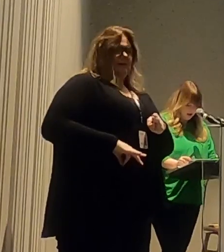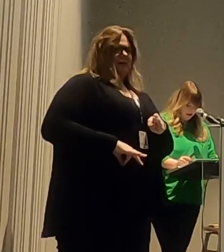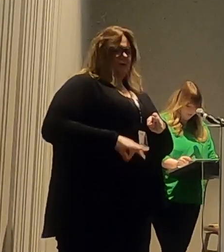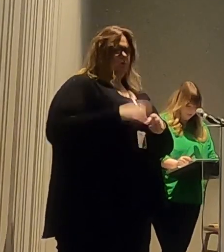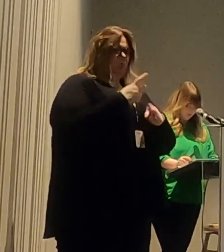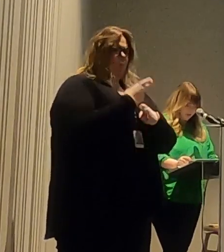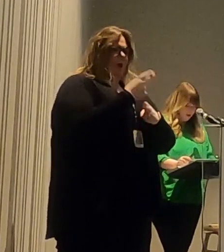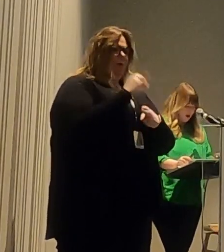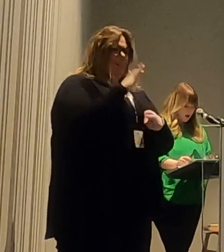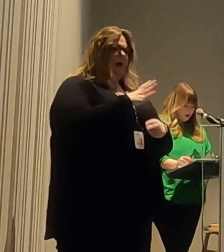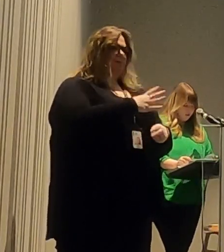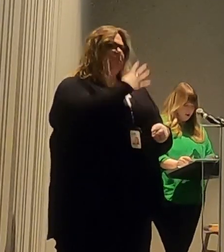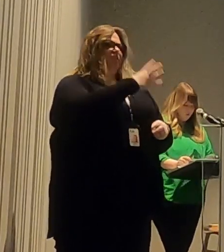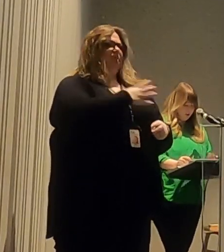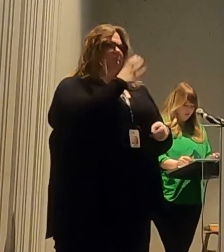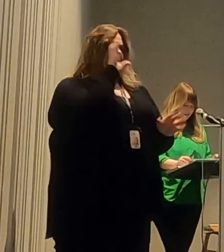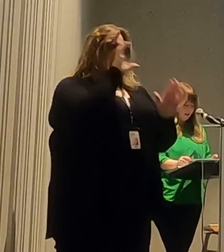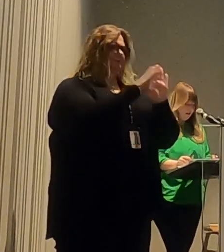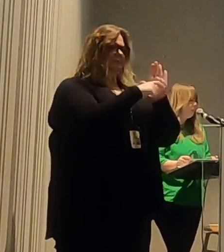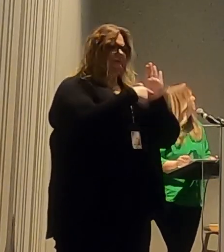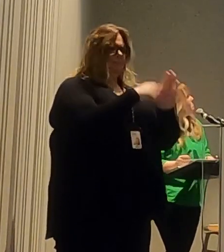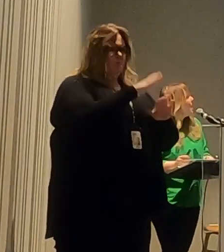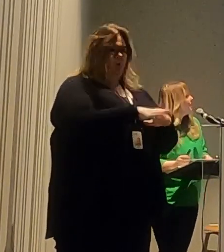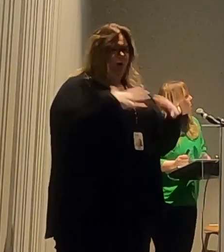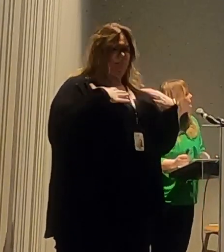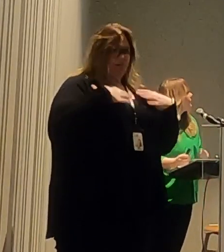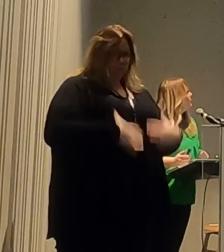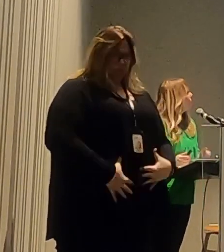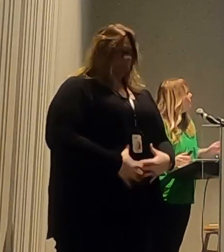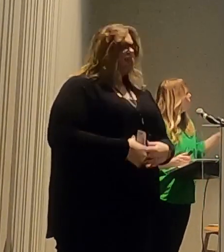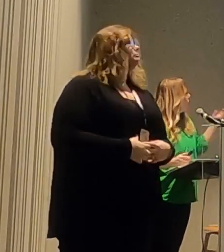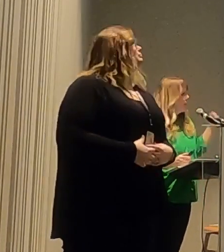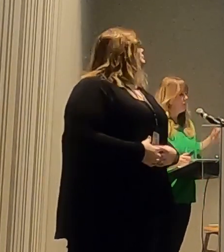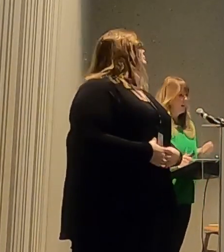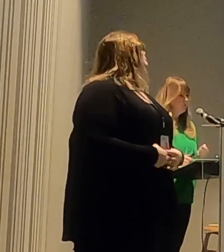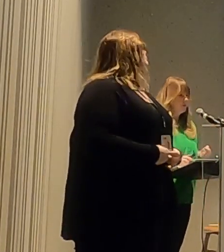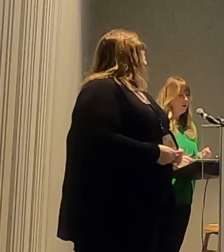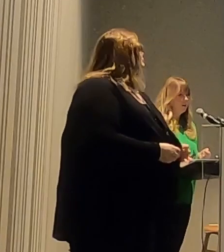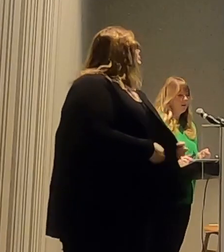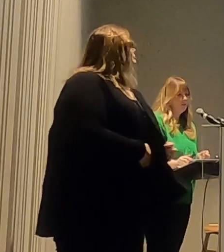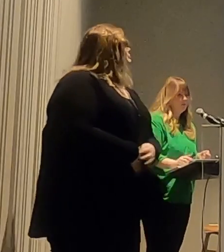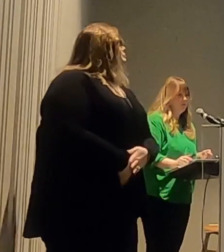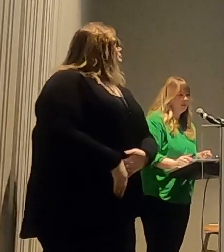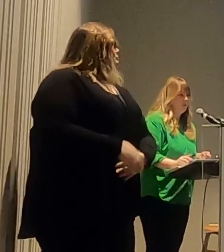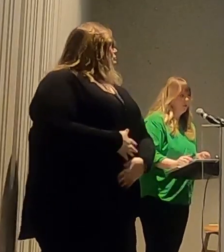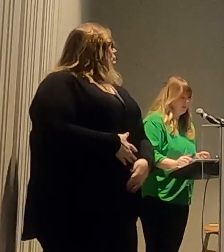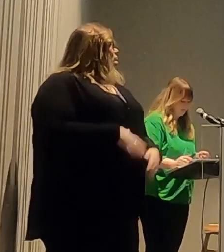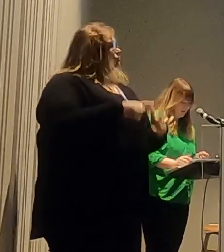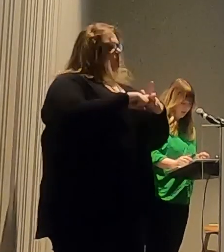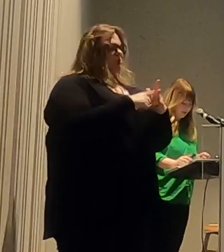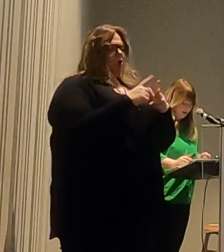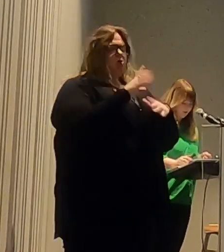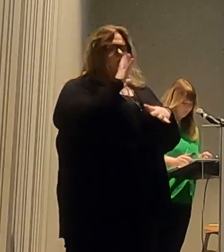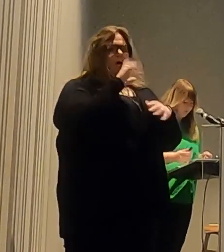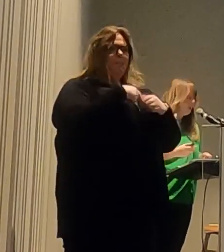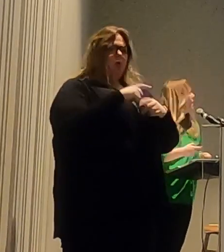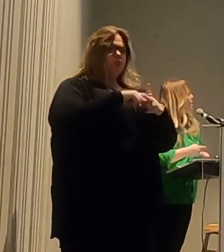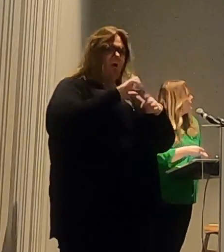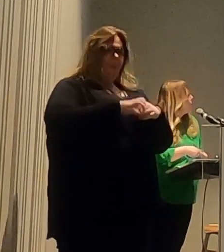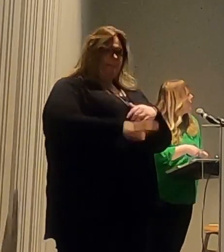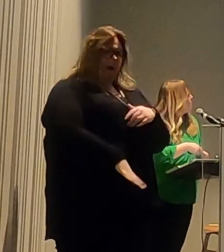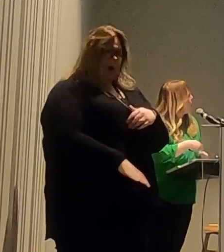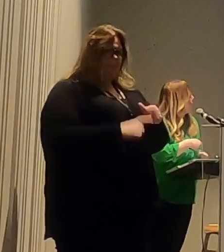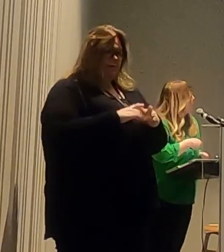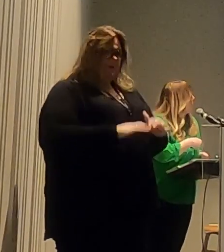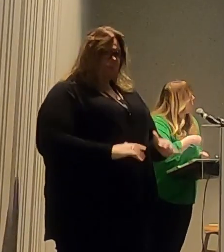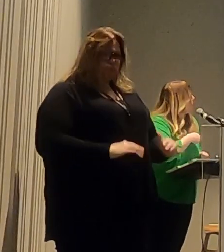symbols on it. So we're going to start from the bottom of the robe and work our way up and talk about some of the symbolism seen there.